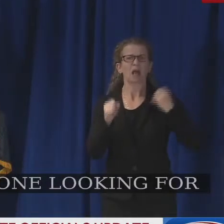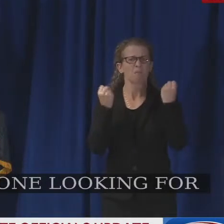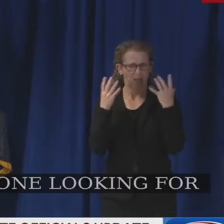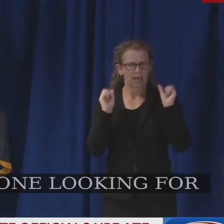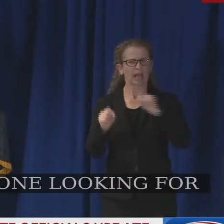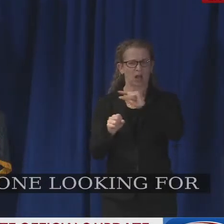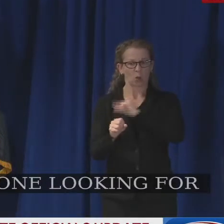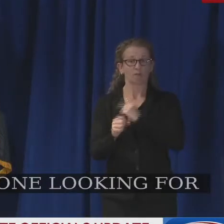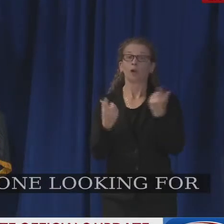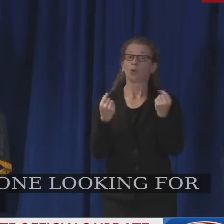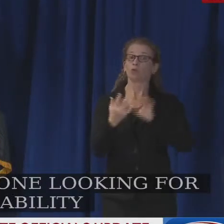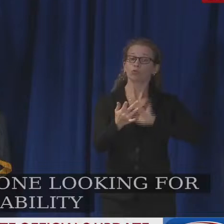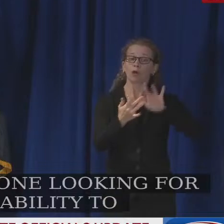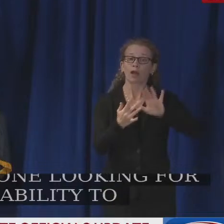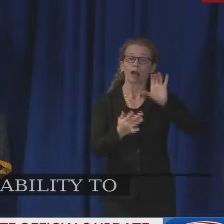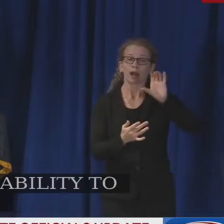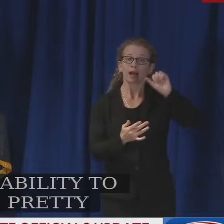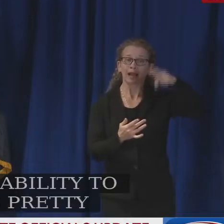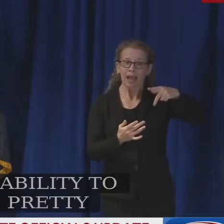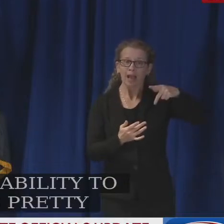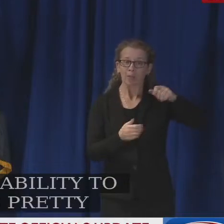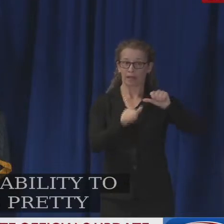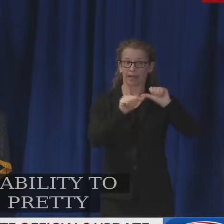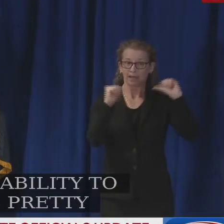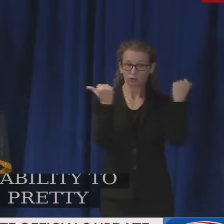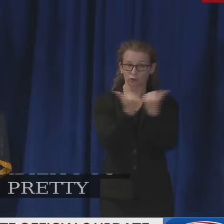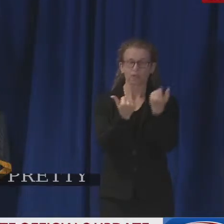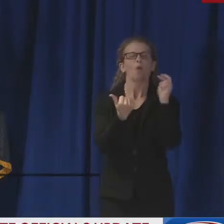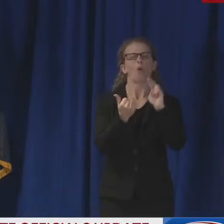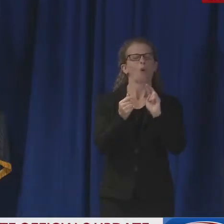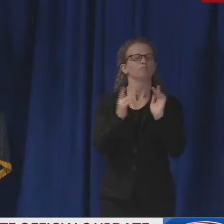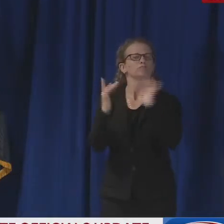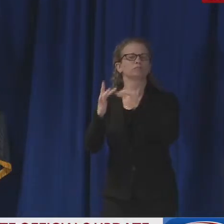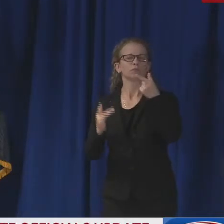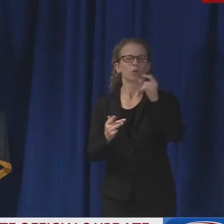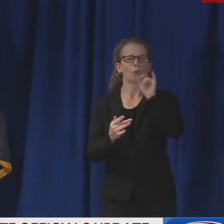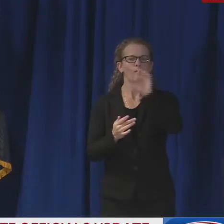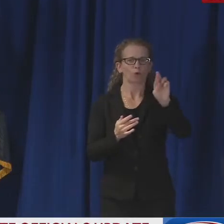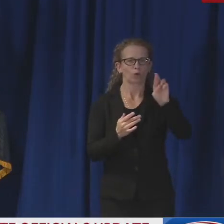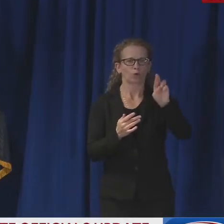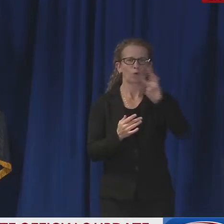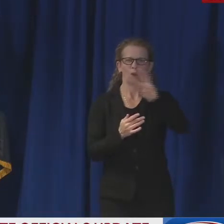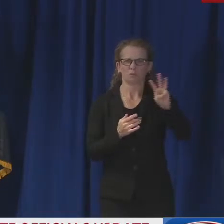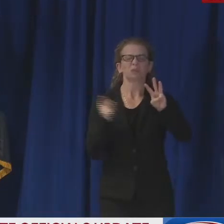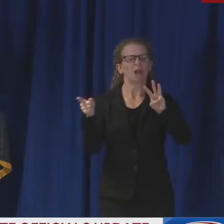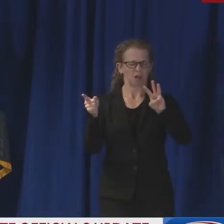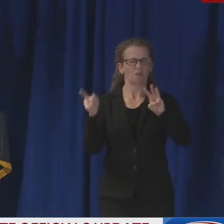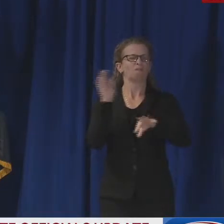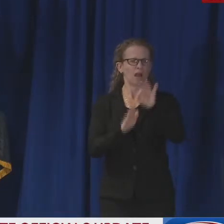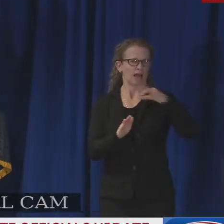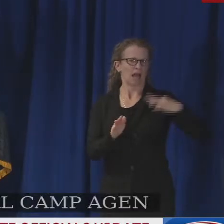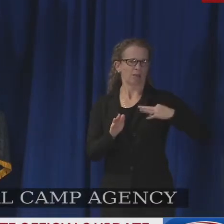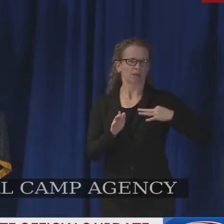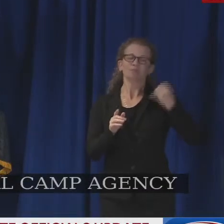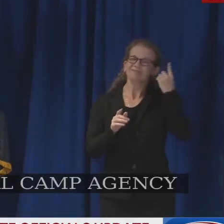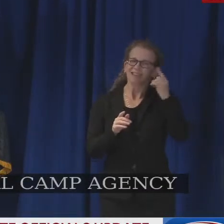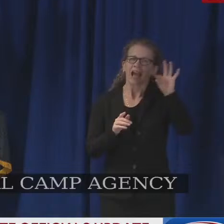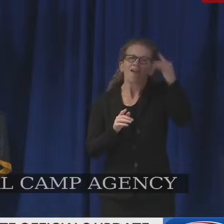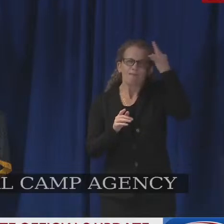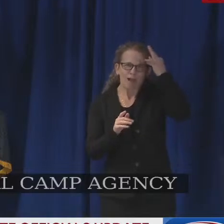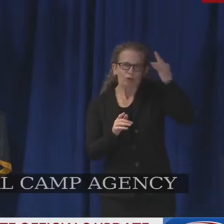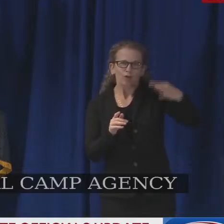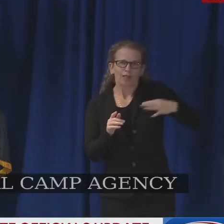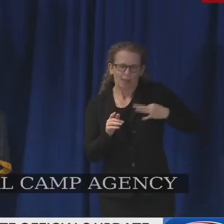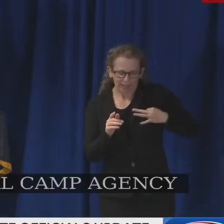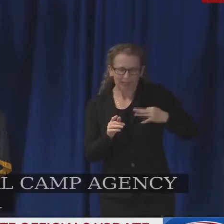Contact your local CAP agency or just go to the Gopher website and they can direct you to the application process. It's a federal application. It can be a little